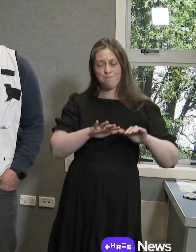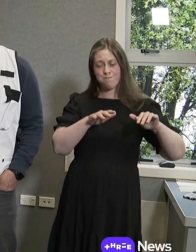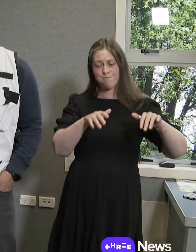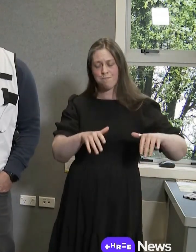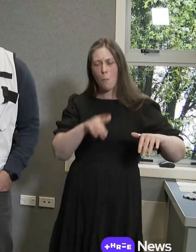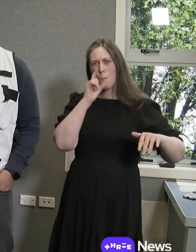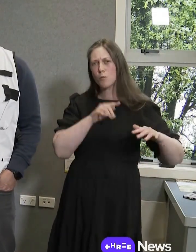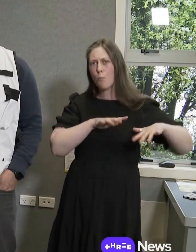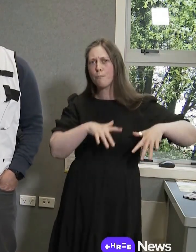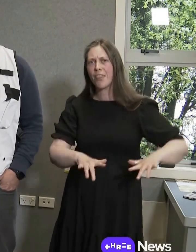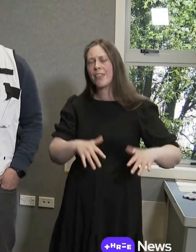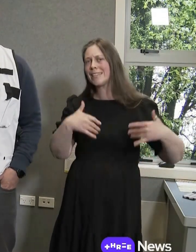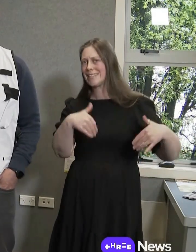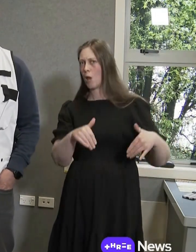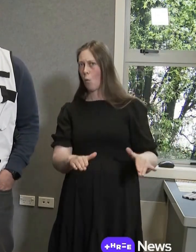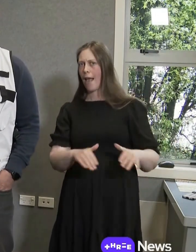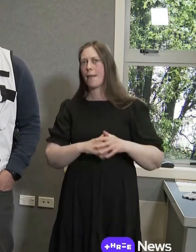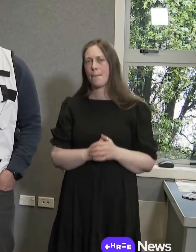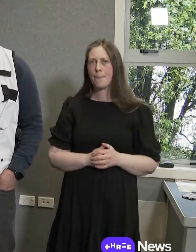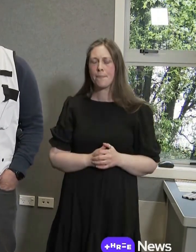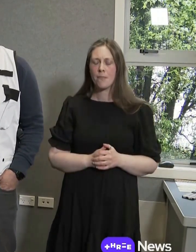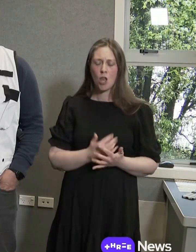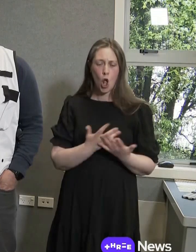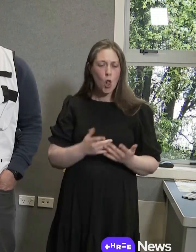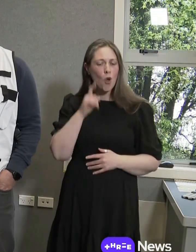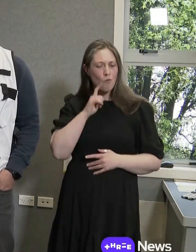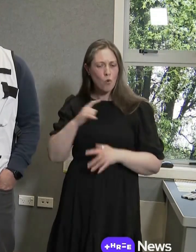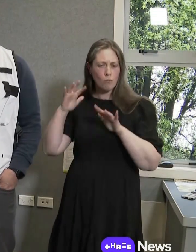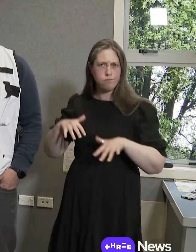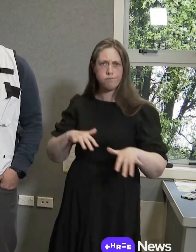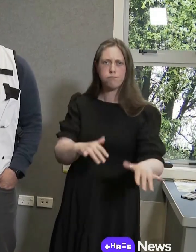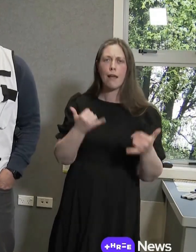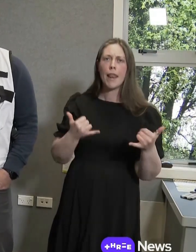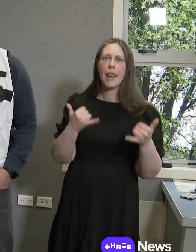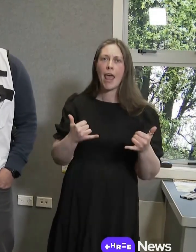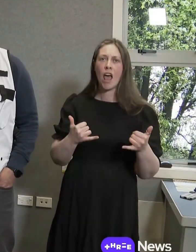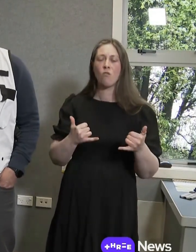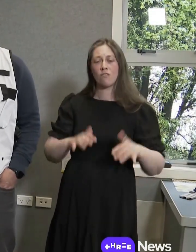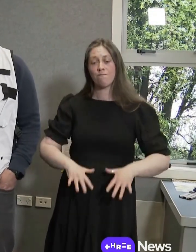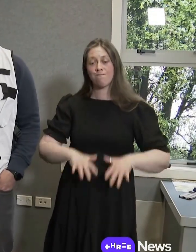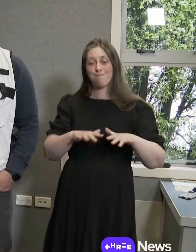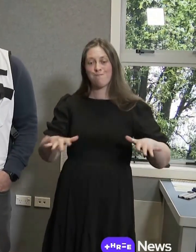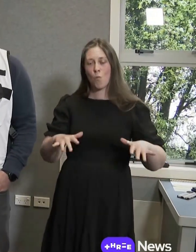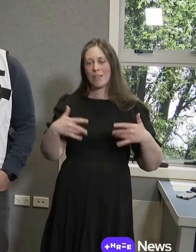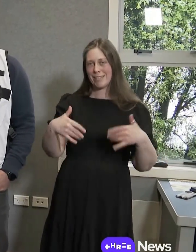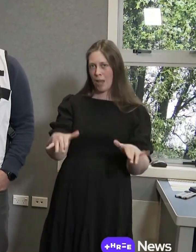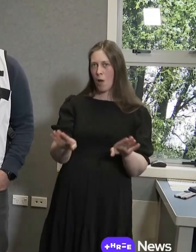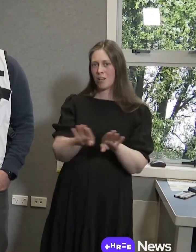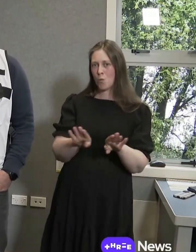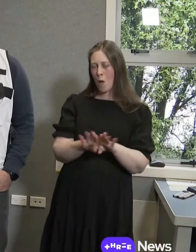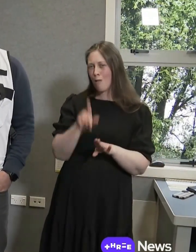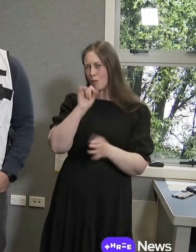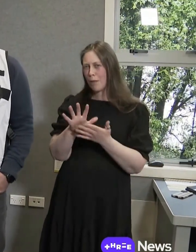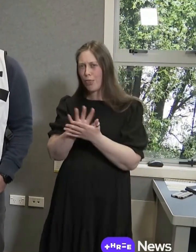are unstable, they could be unstable, particularly with the amount of water that's going through at the moment. Stay out of floodwaters. Okay, they may be